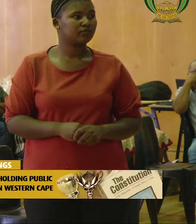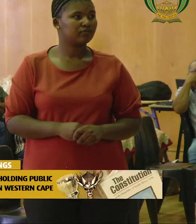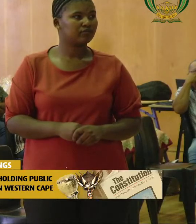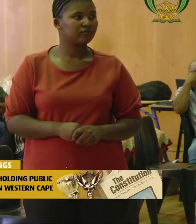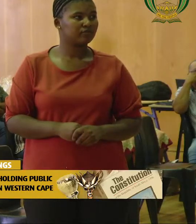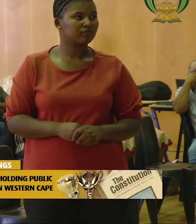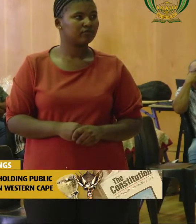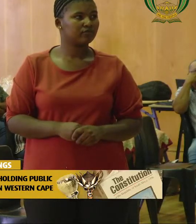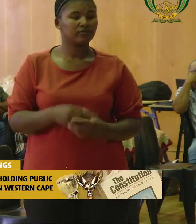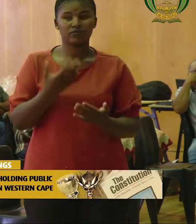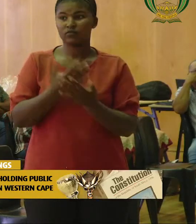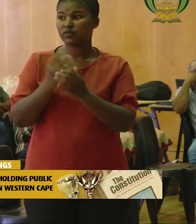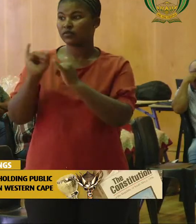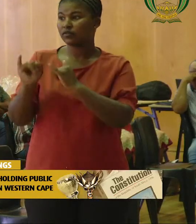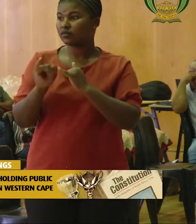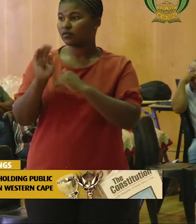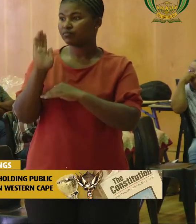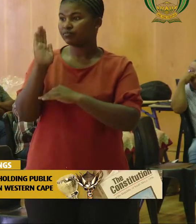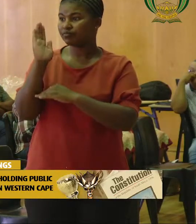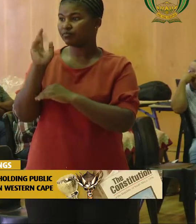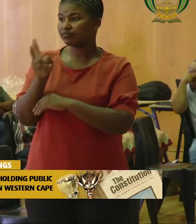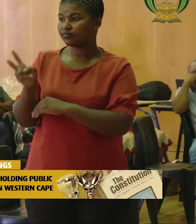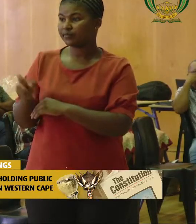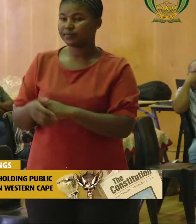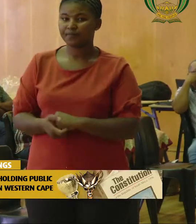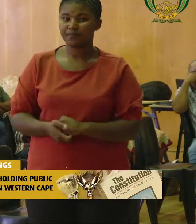Can we invite another set of hands?